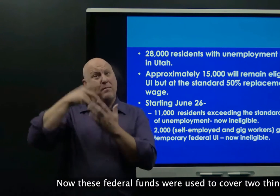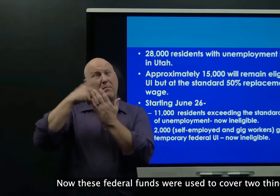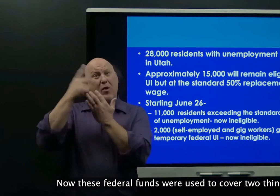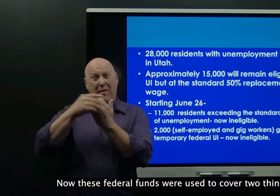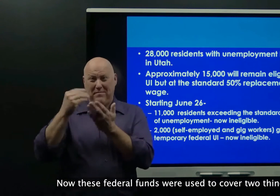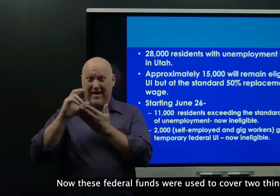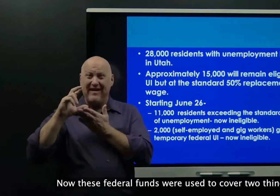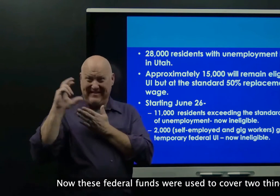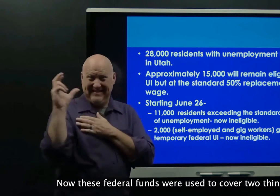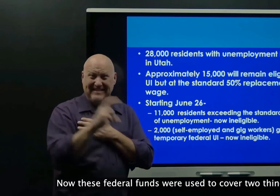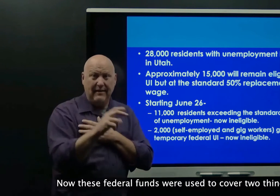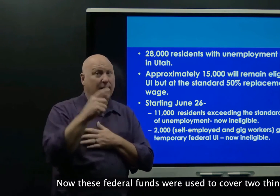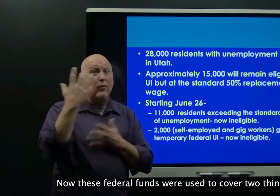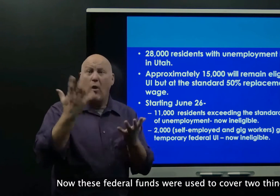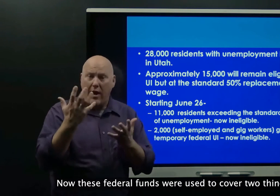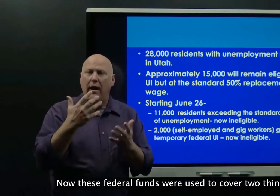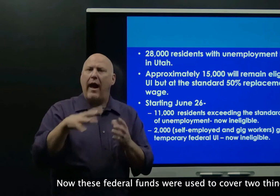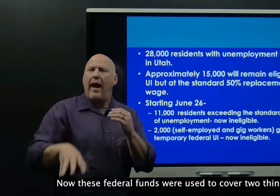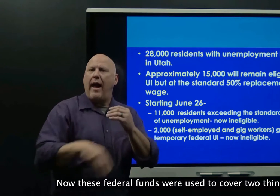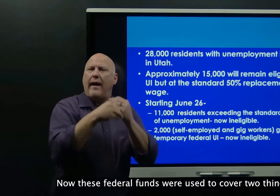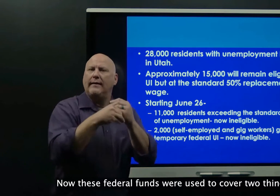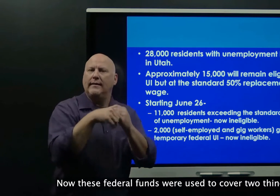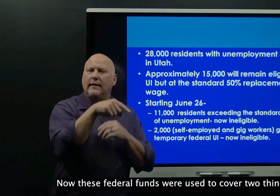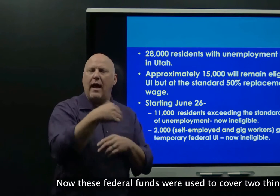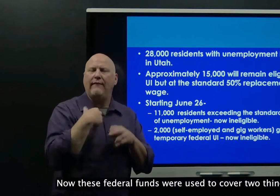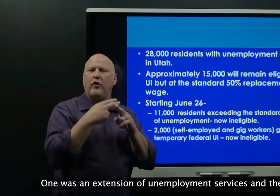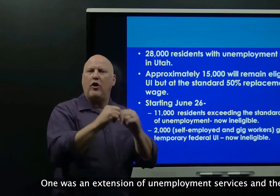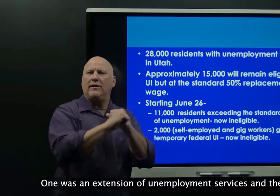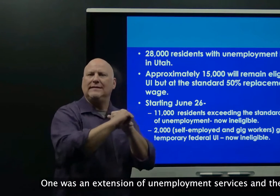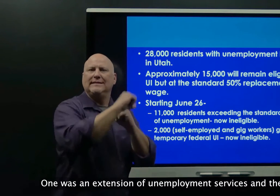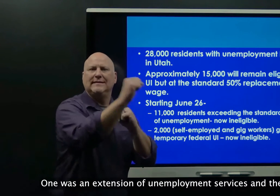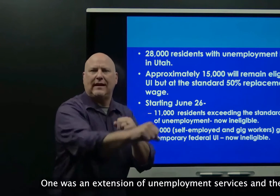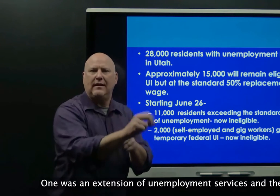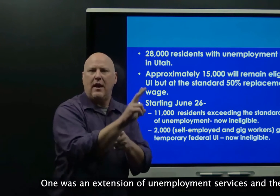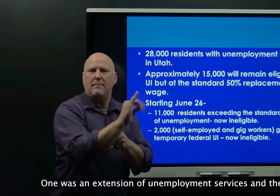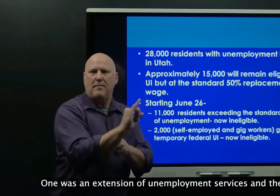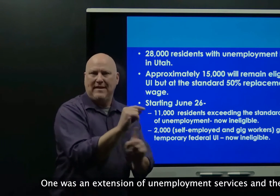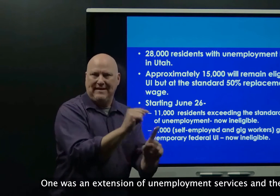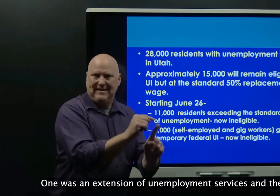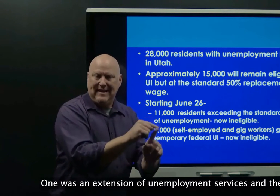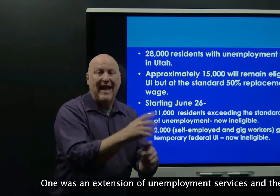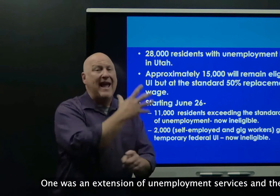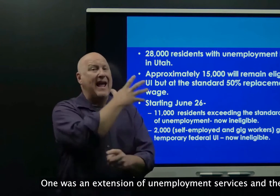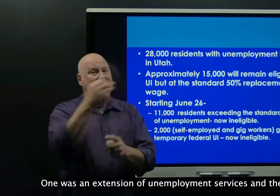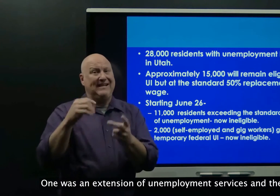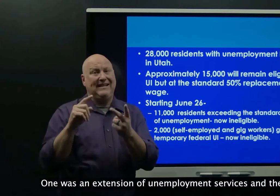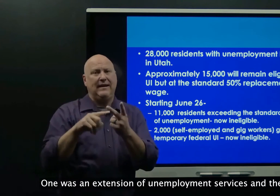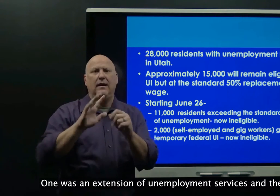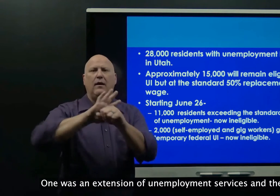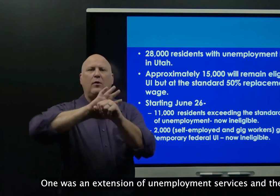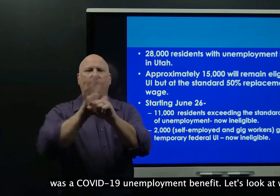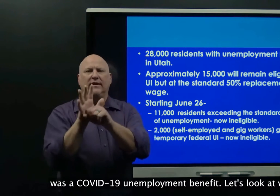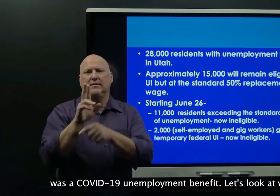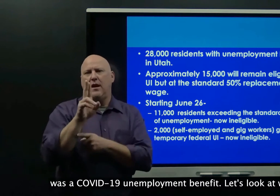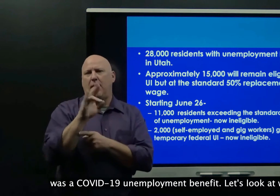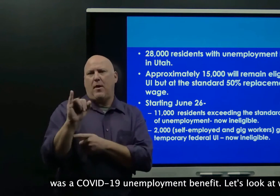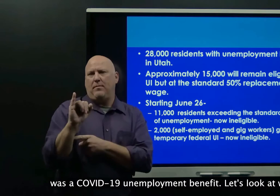Now, these federal funds were used to cover two things. One was an extension of unemployment services, and the other was a